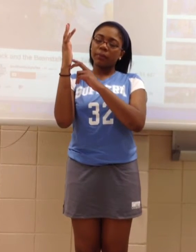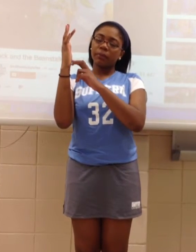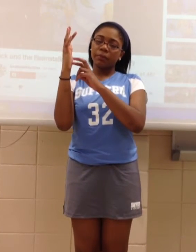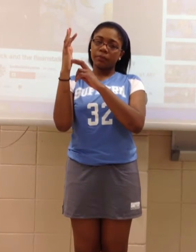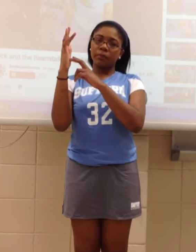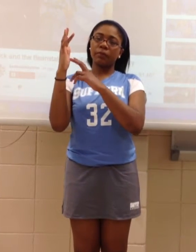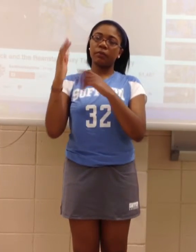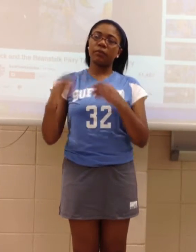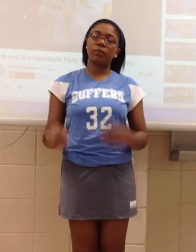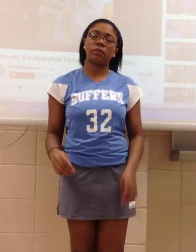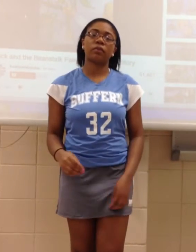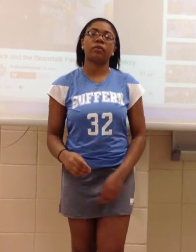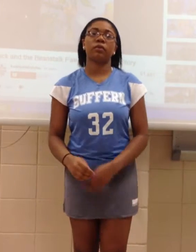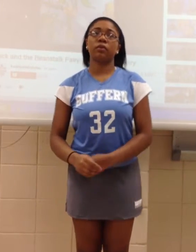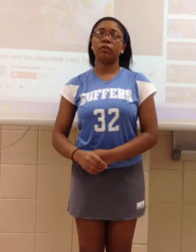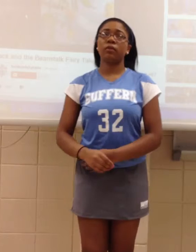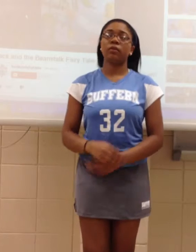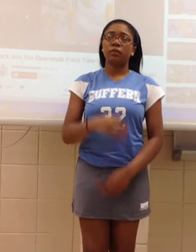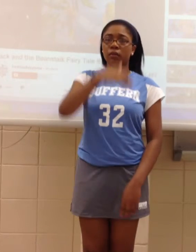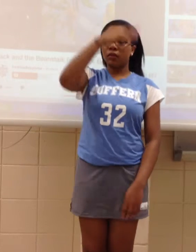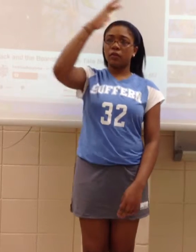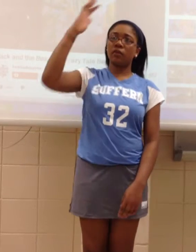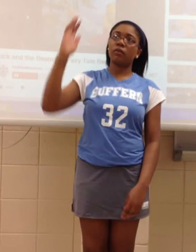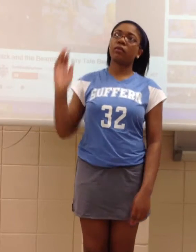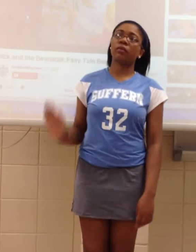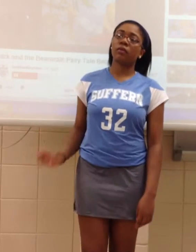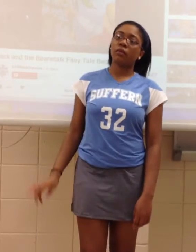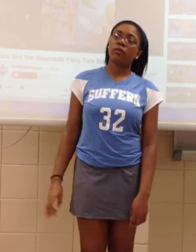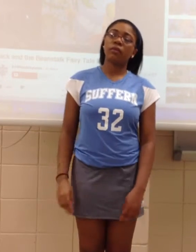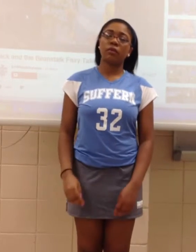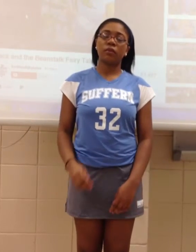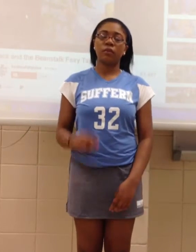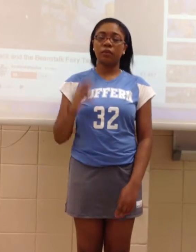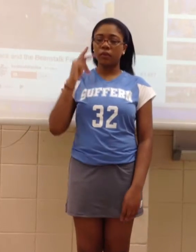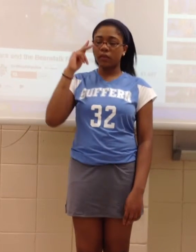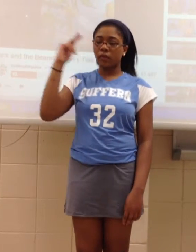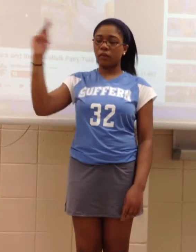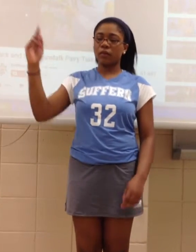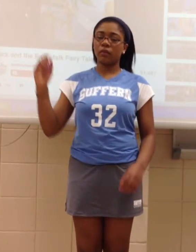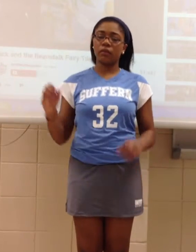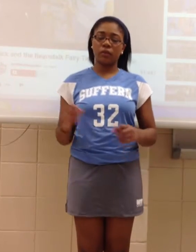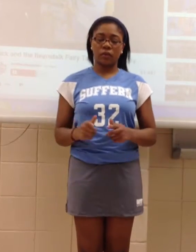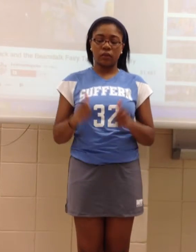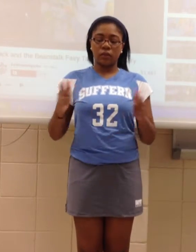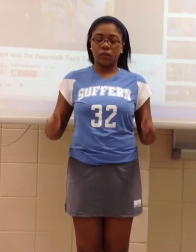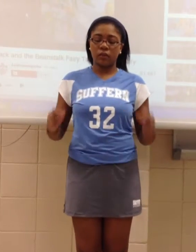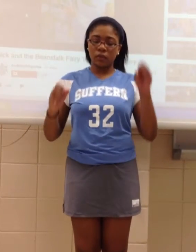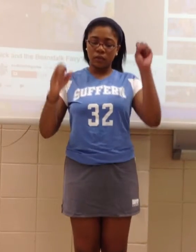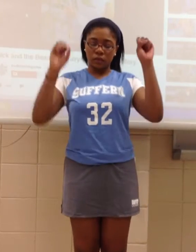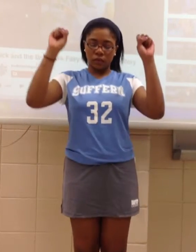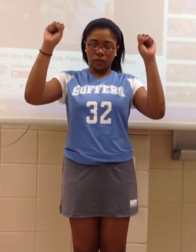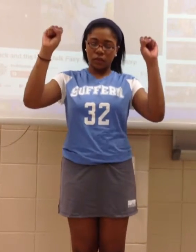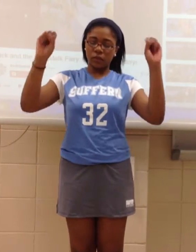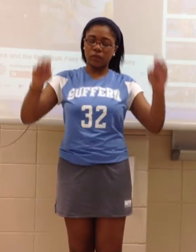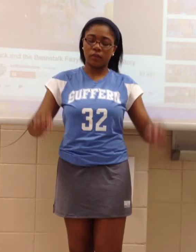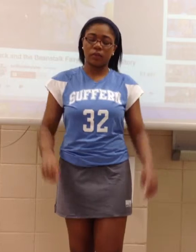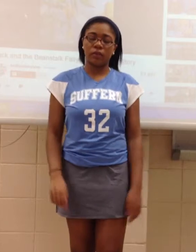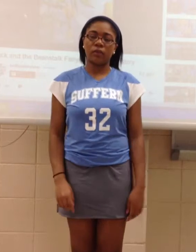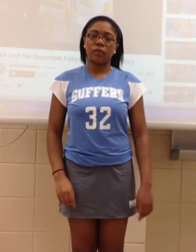sky, even higher than the clouds, and there before him he saw a great castle. Jack